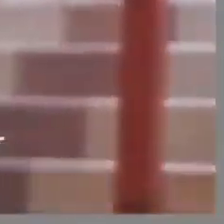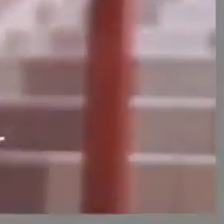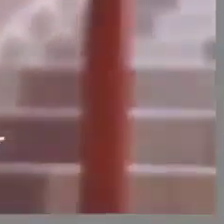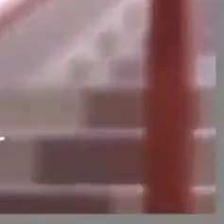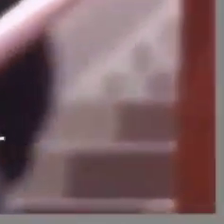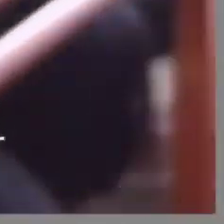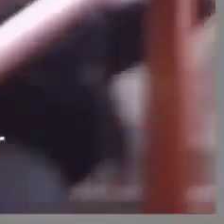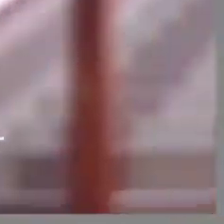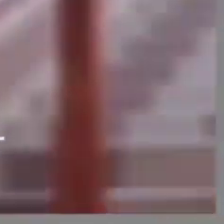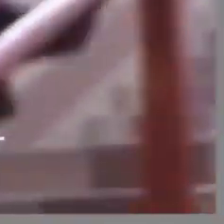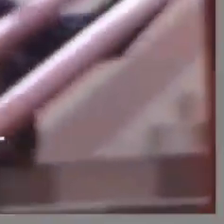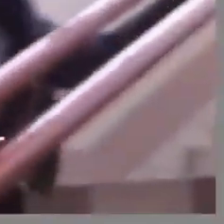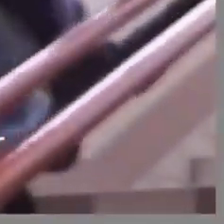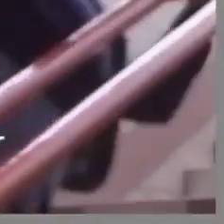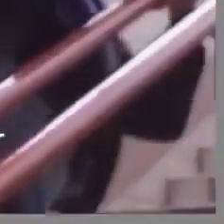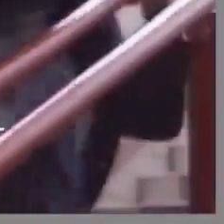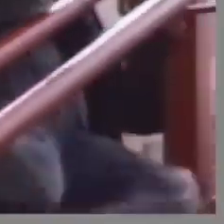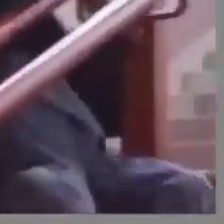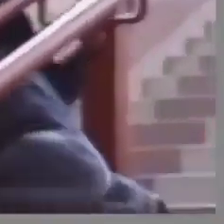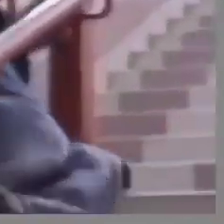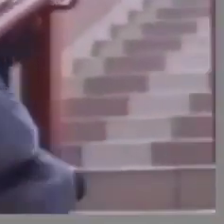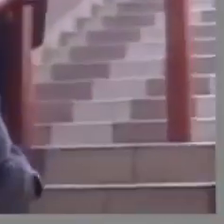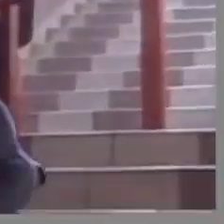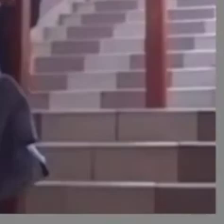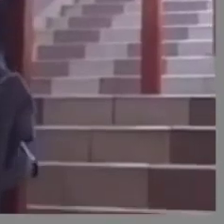How much impact can protest have?